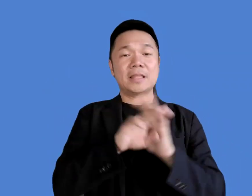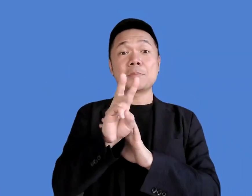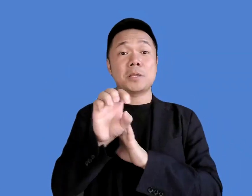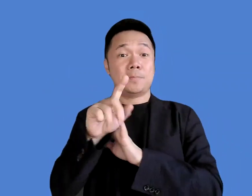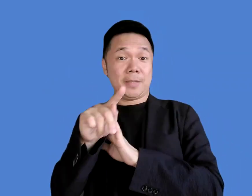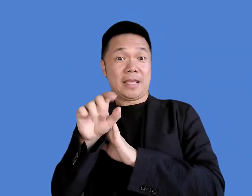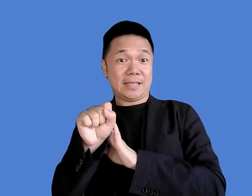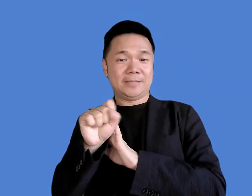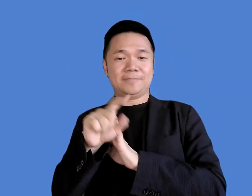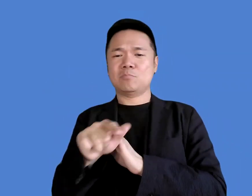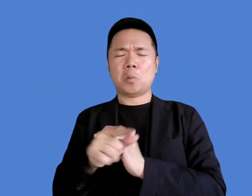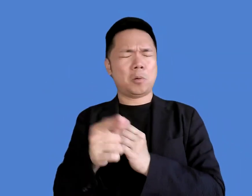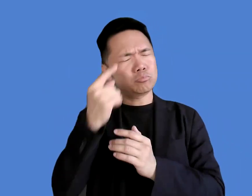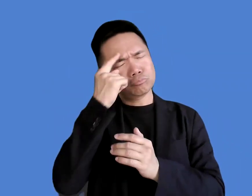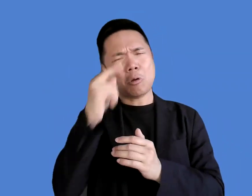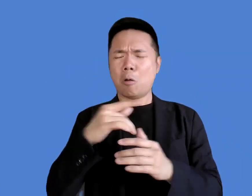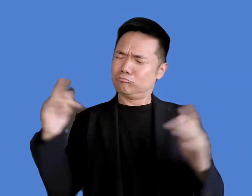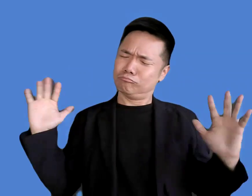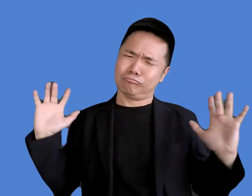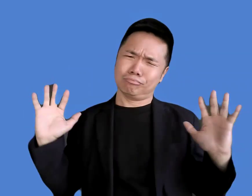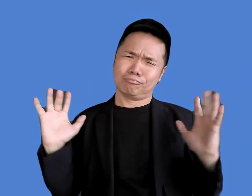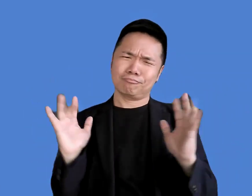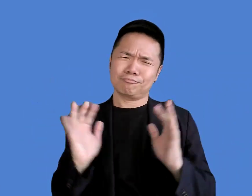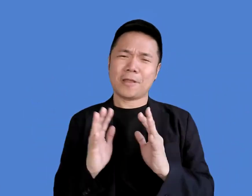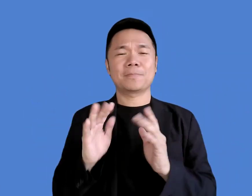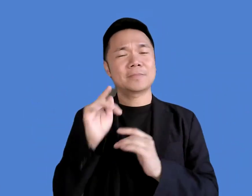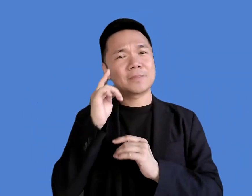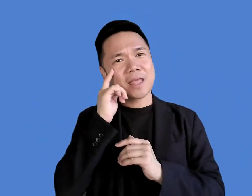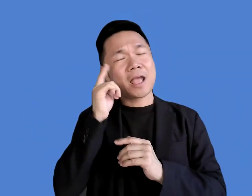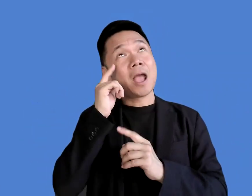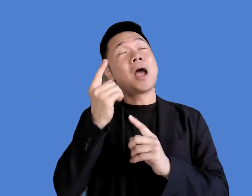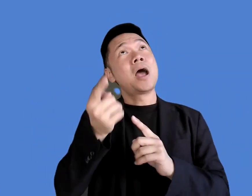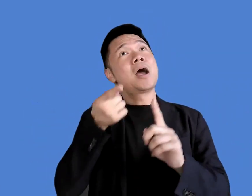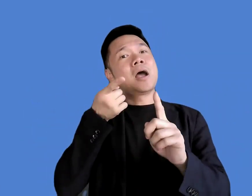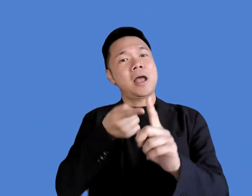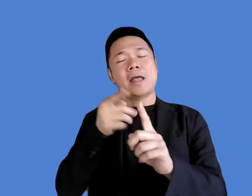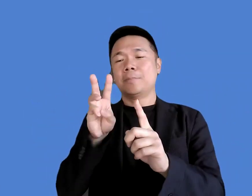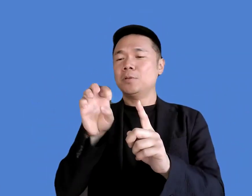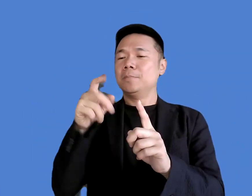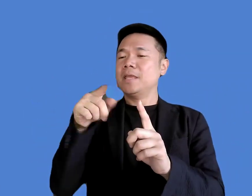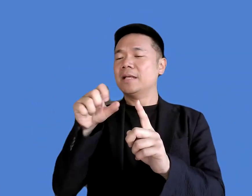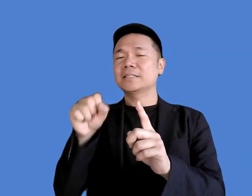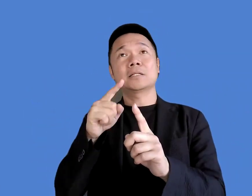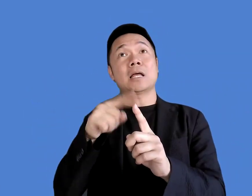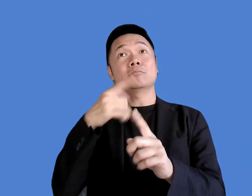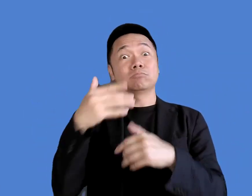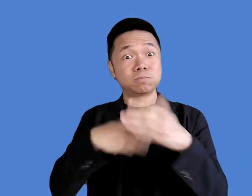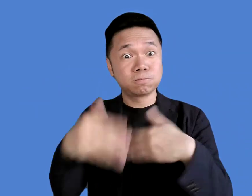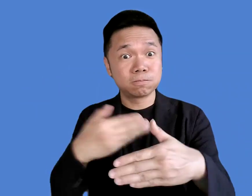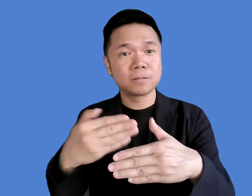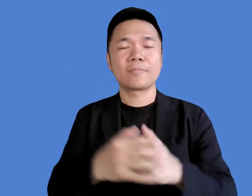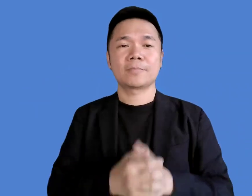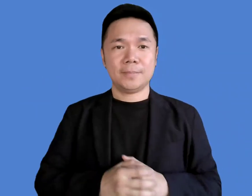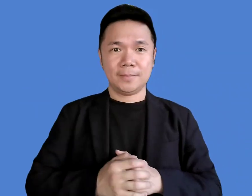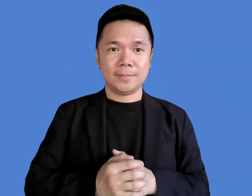what's bringing a lot of us together and has kind of framed our journey and sparked this new movement we're going to start together.